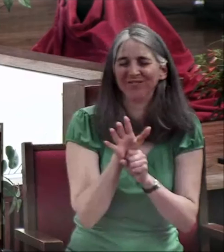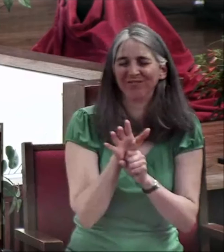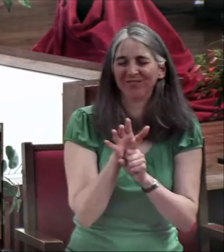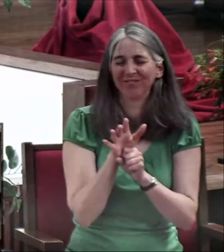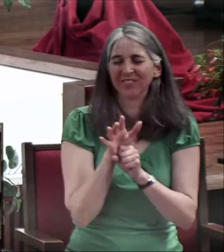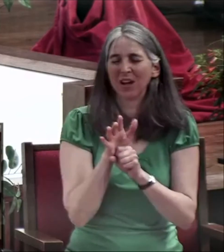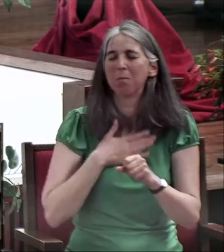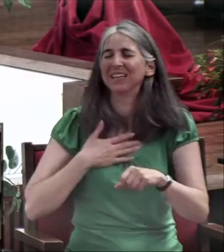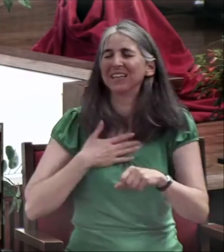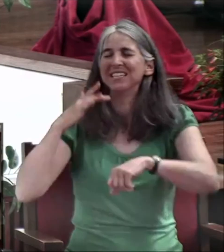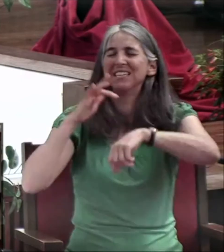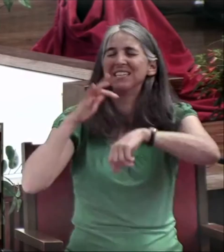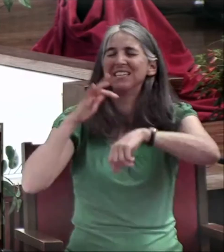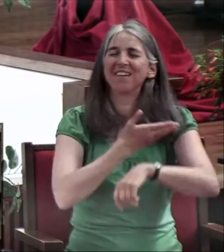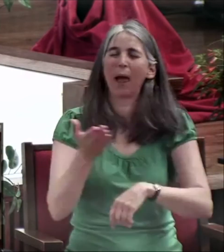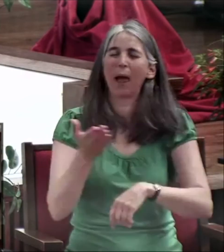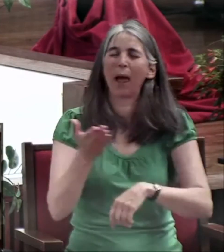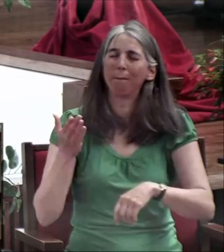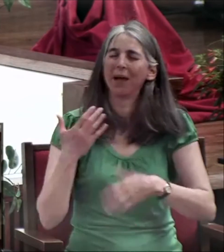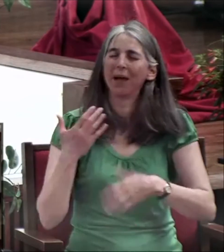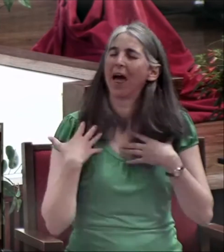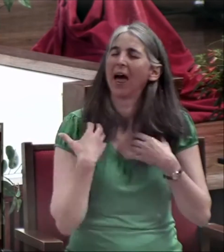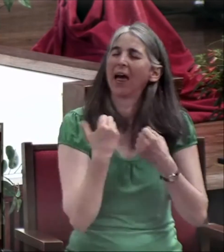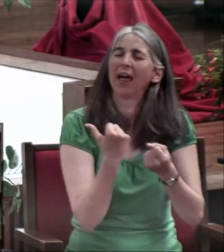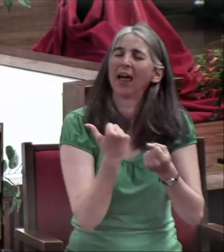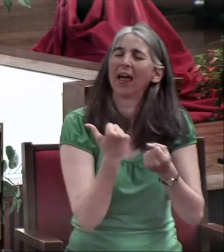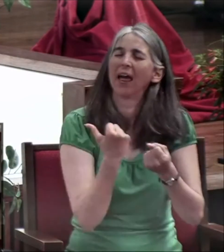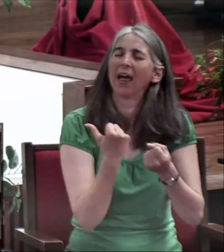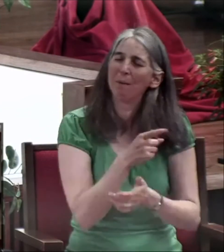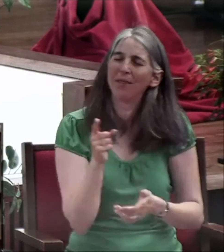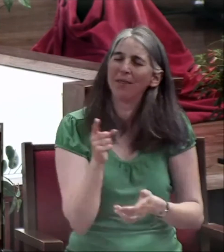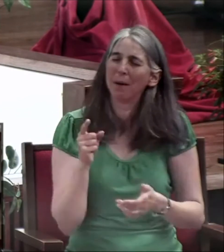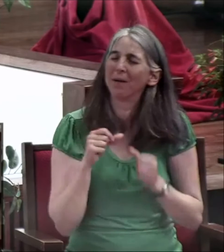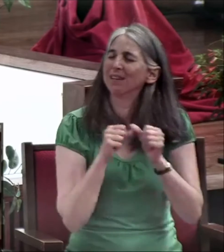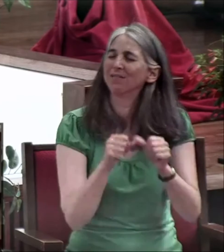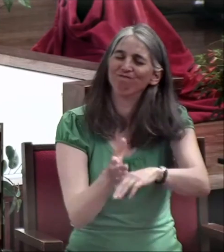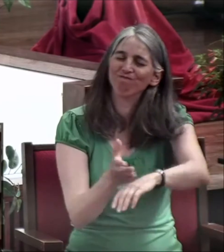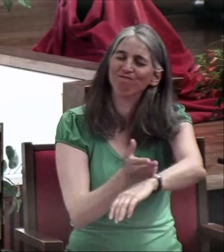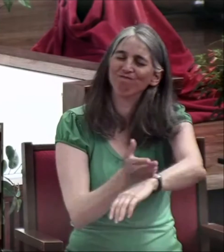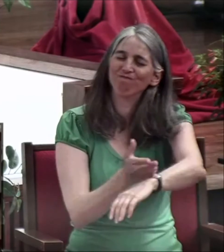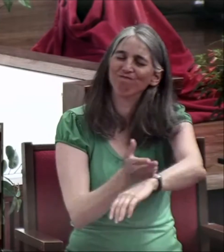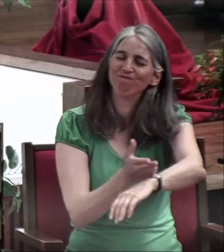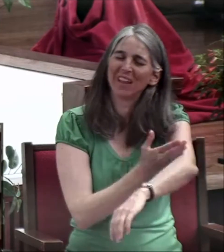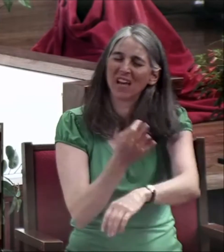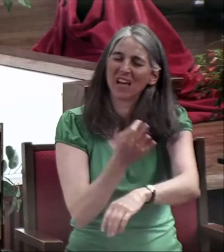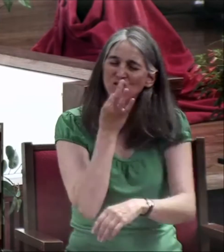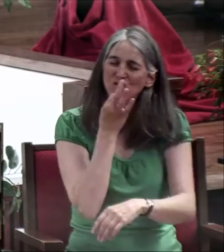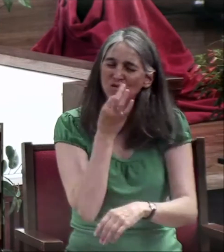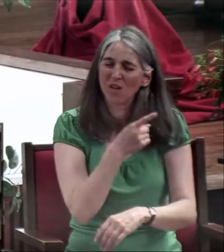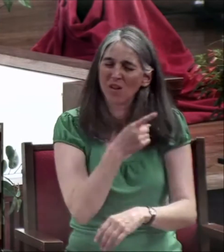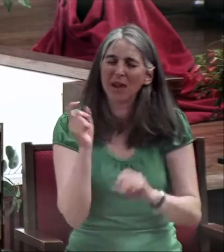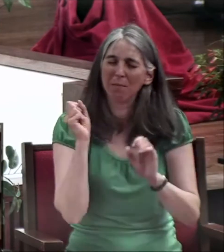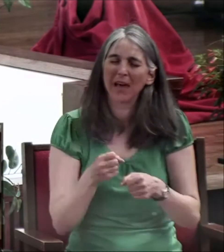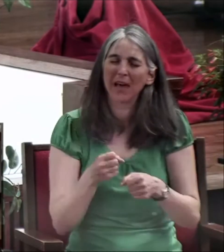hand upon them, Lord, and help them to heal and to get better, and that soon they will be able to